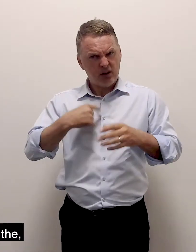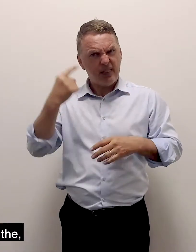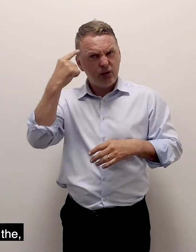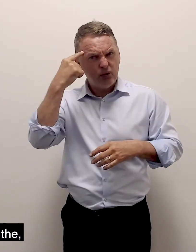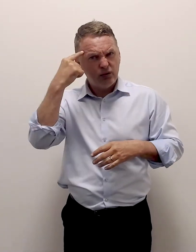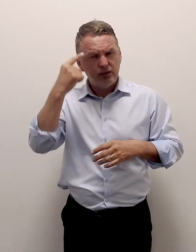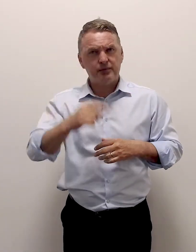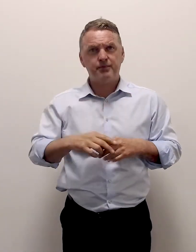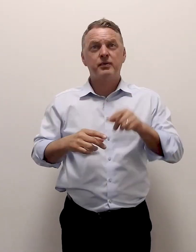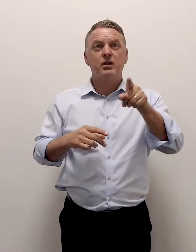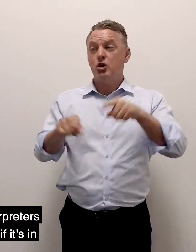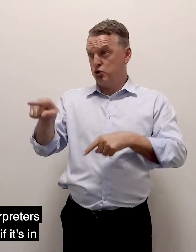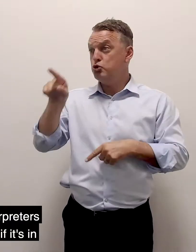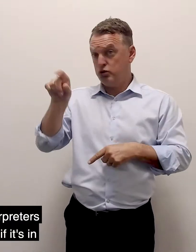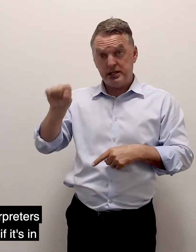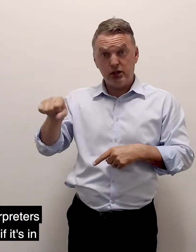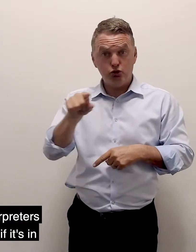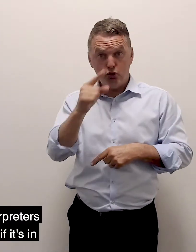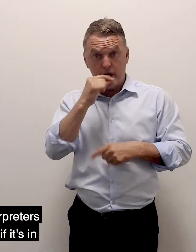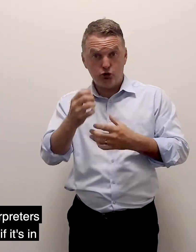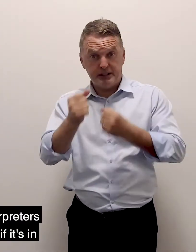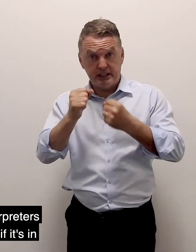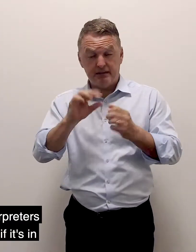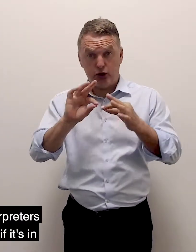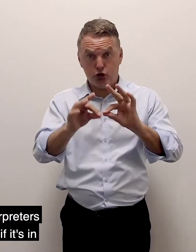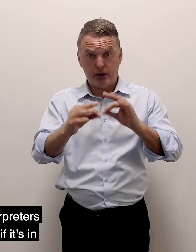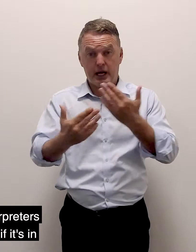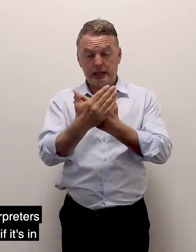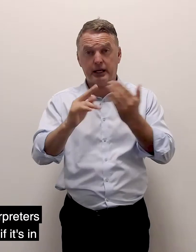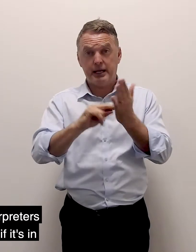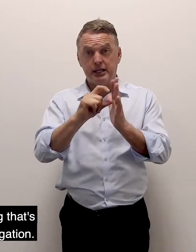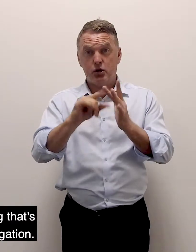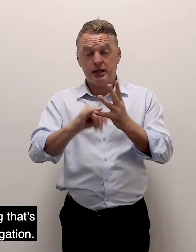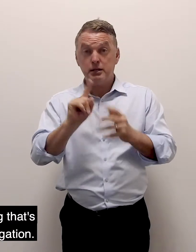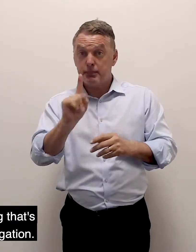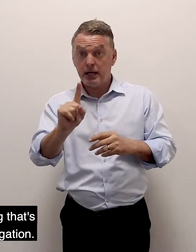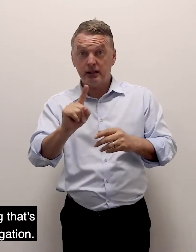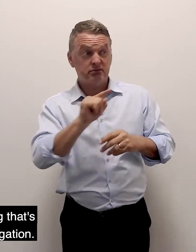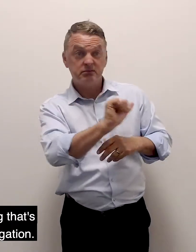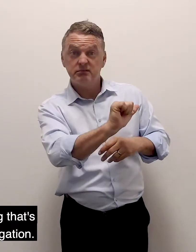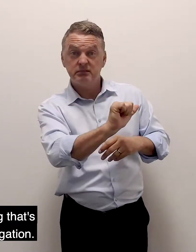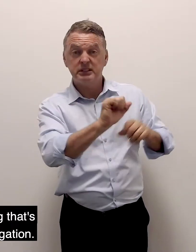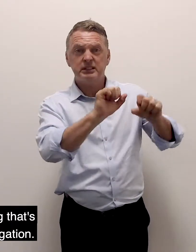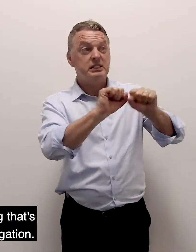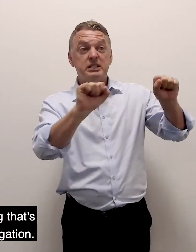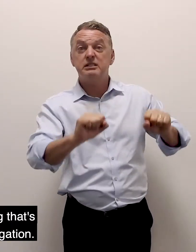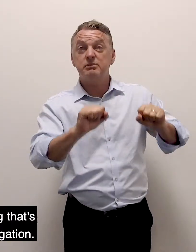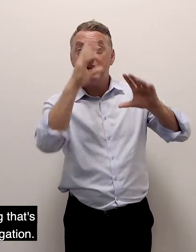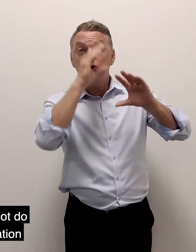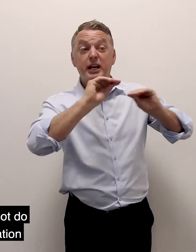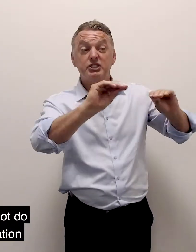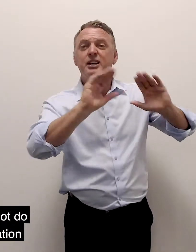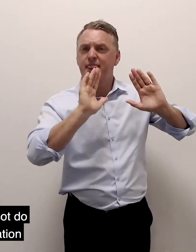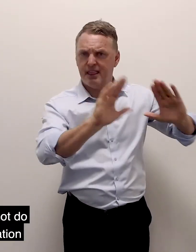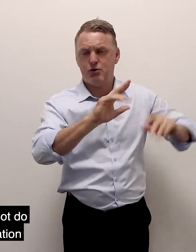the fact that yes, you can get interpreters under the NDIS, but if it's in an education setting, that's the education's